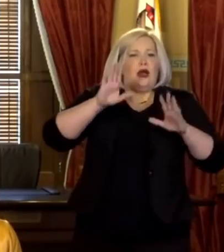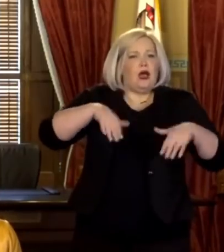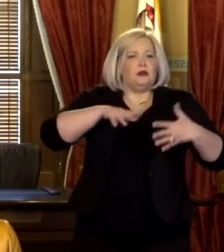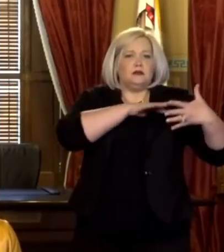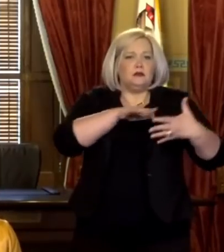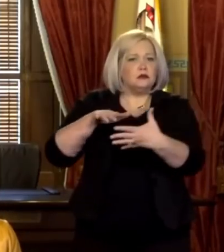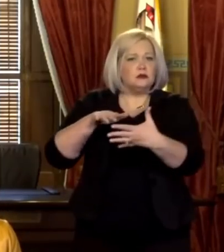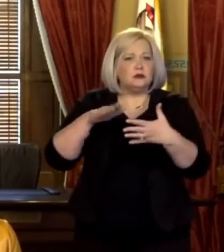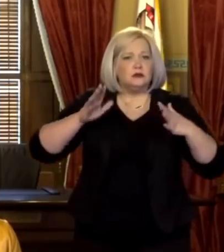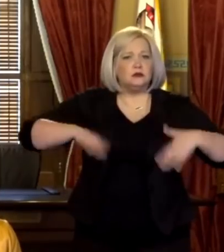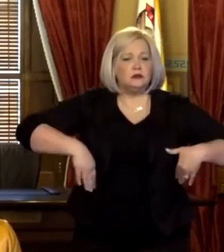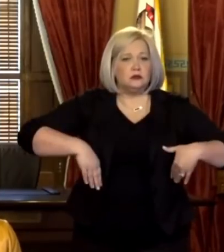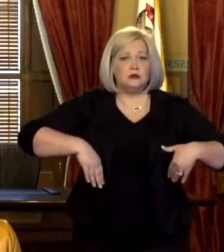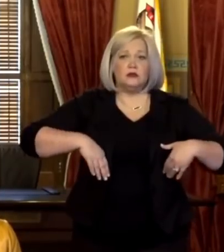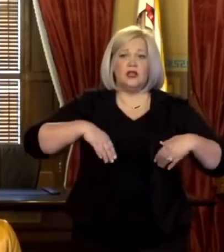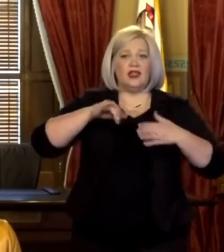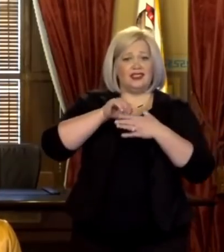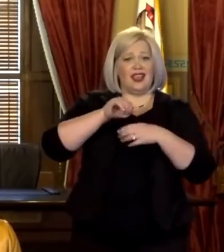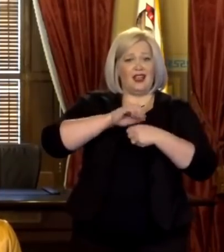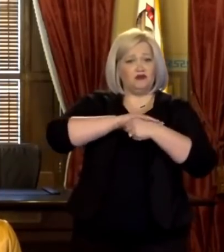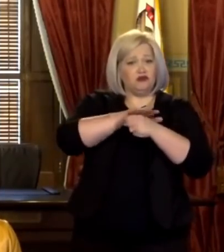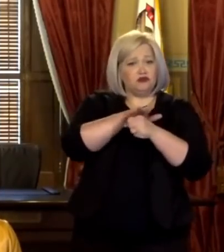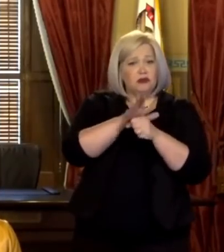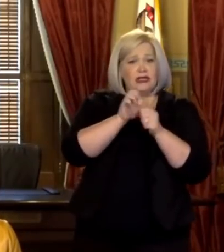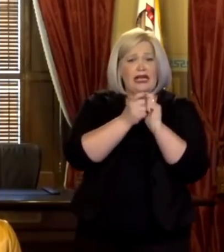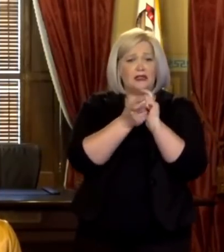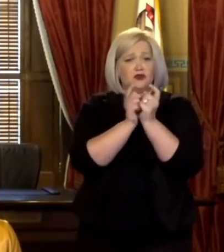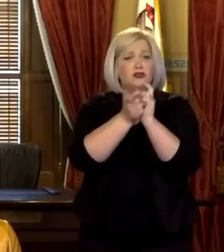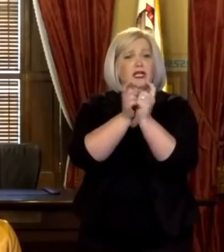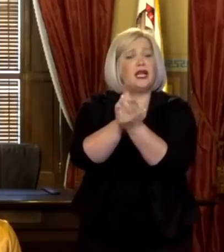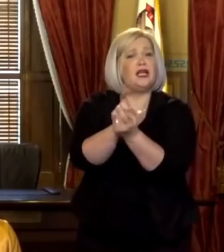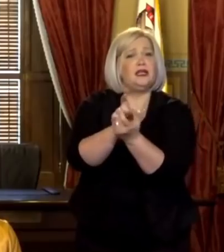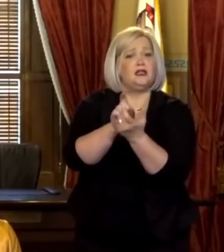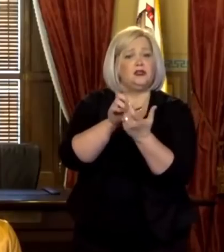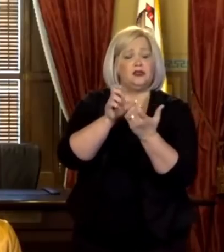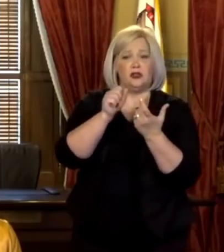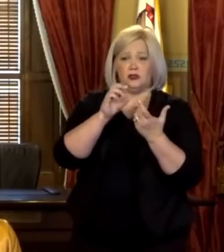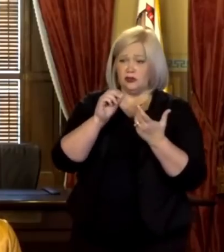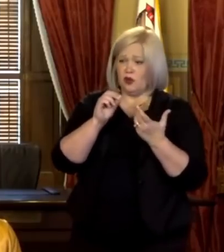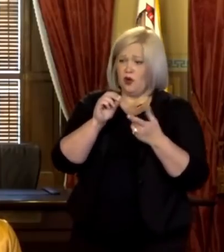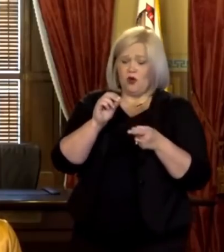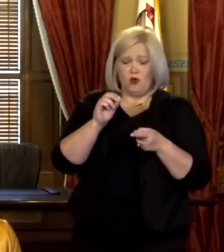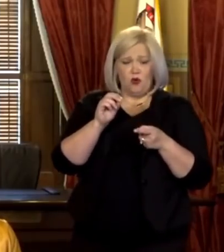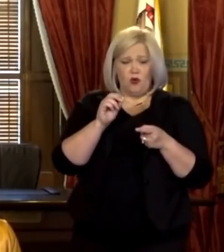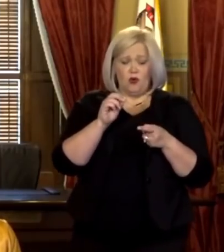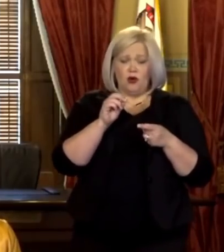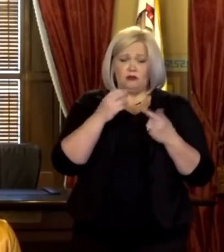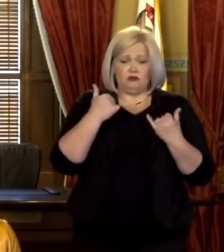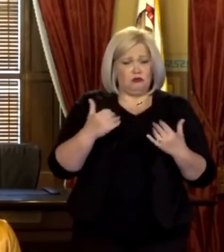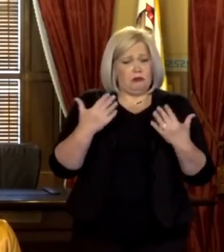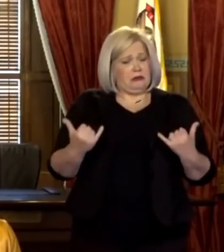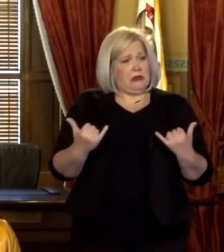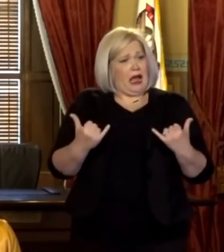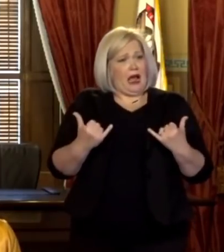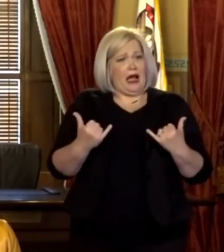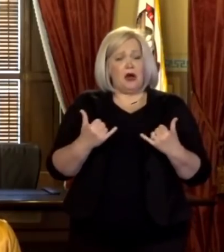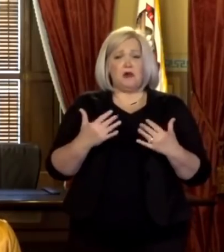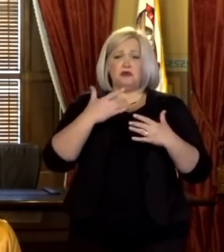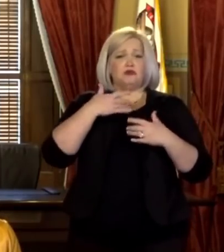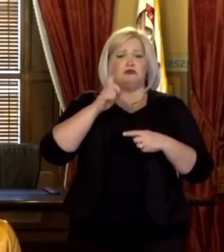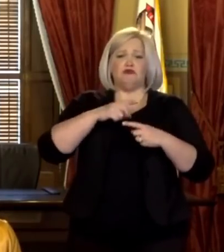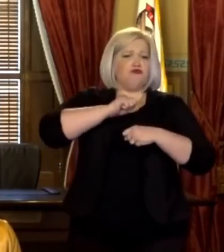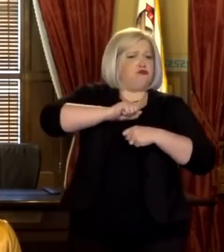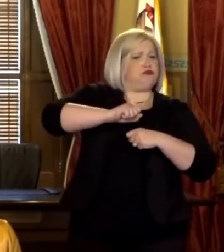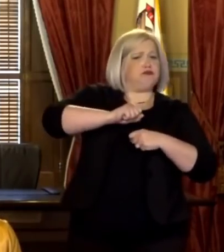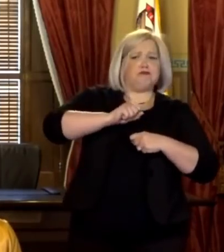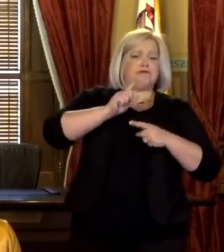mutate, so even if you have the antibody, how effective is that antibody in fighting the disease, and will you be immune next year if the